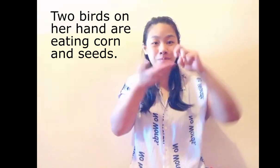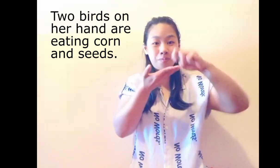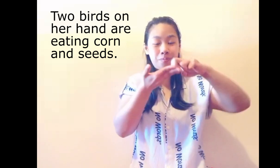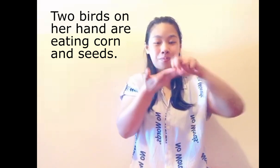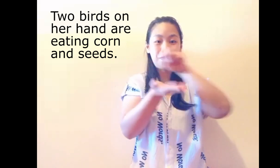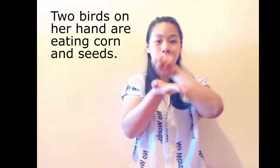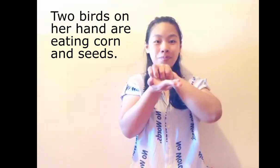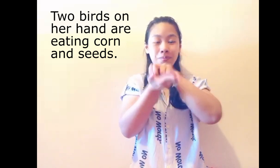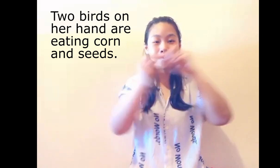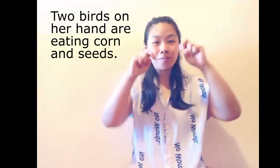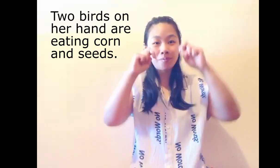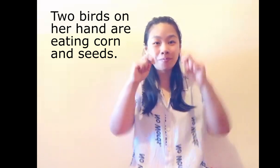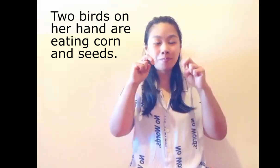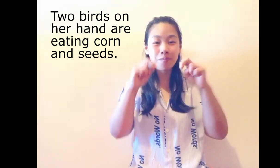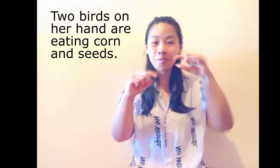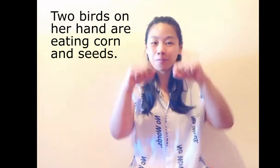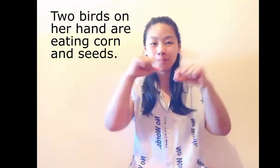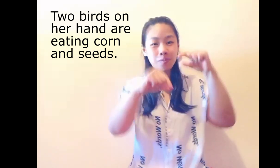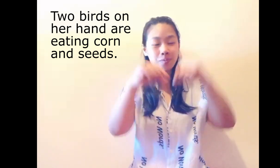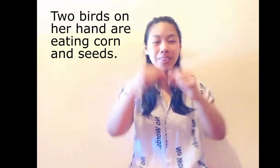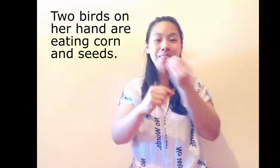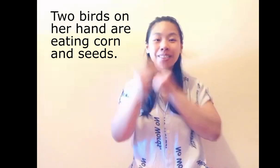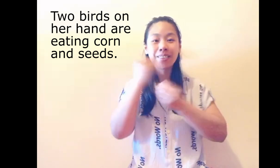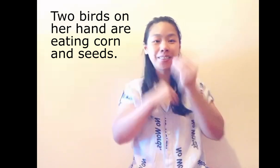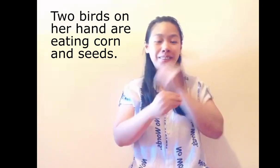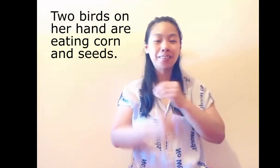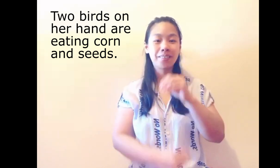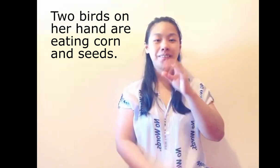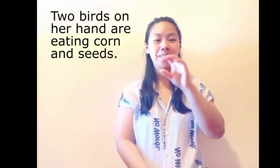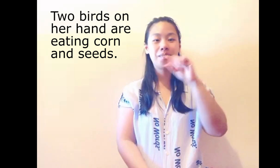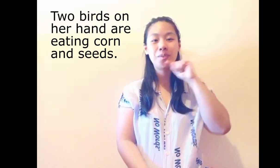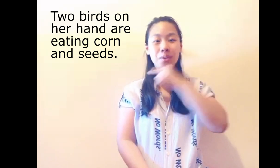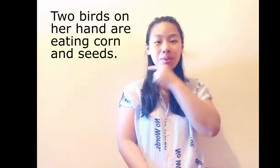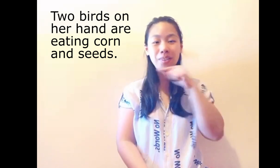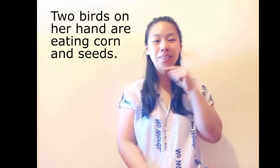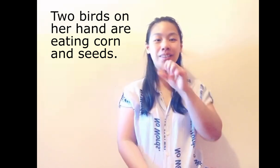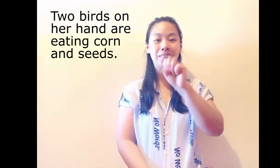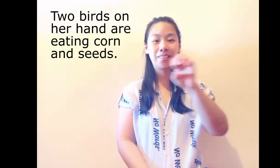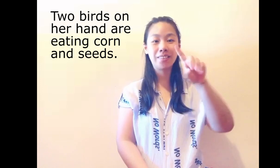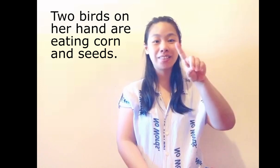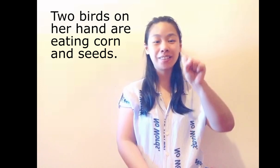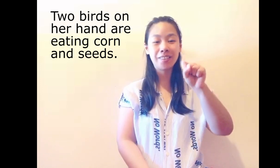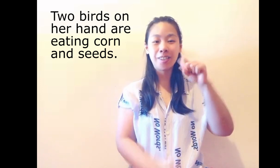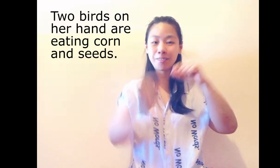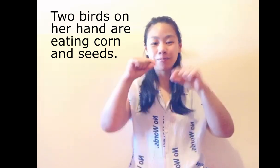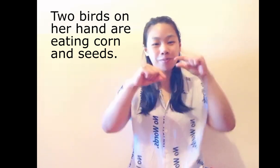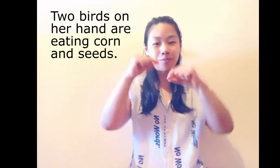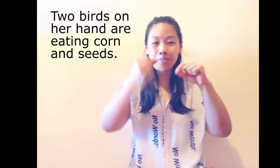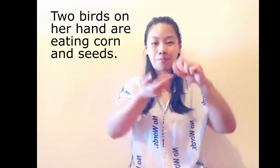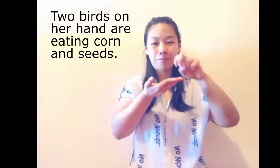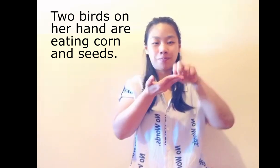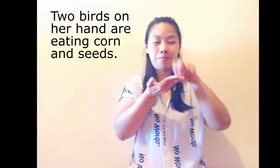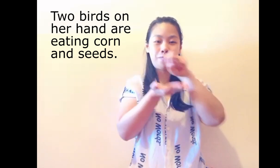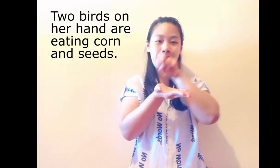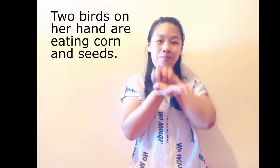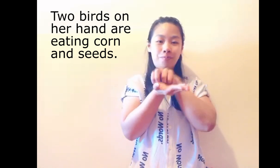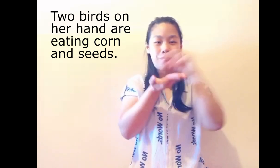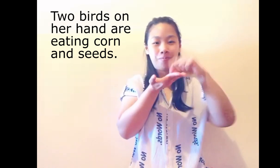Two birds perch on either side of a hand. They eat corn and seeds out